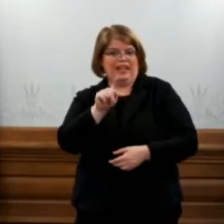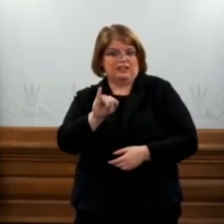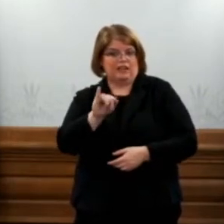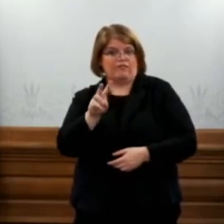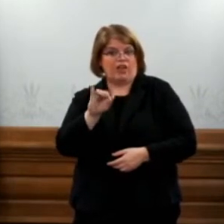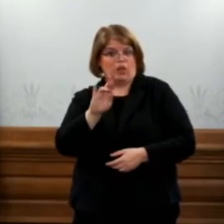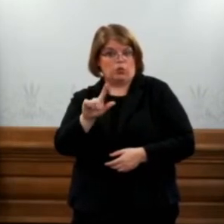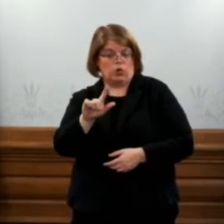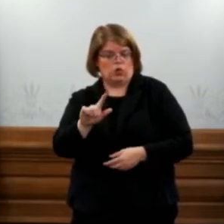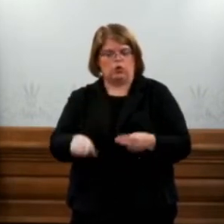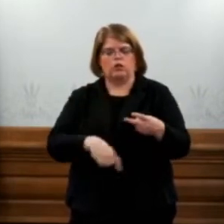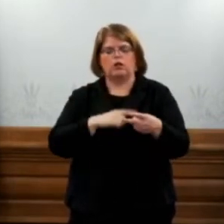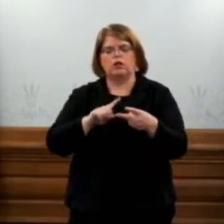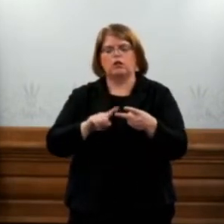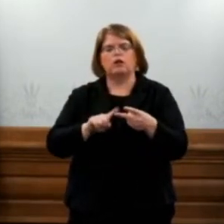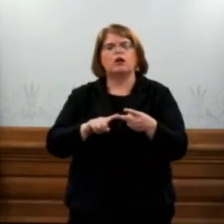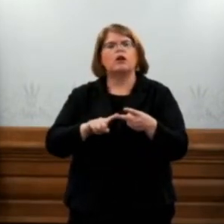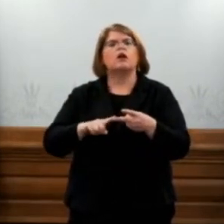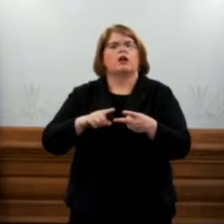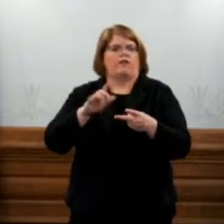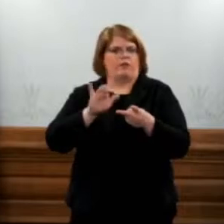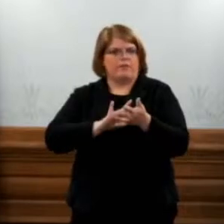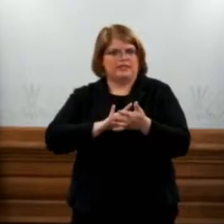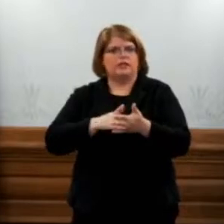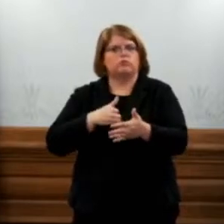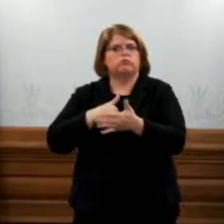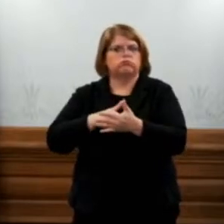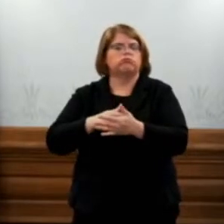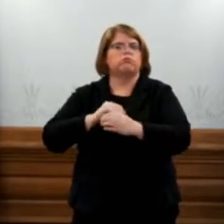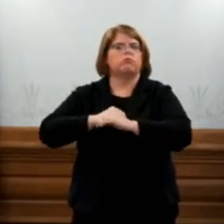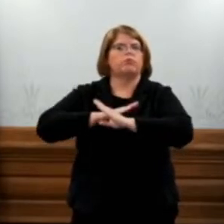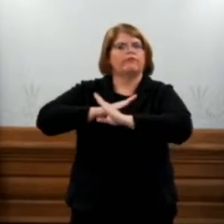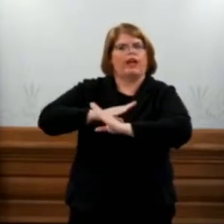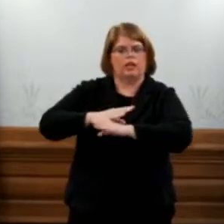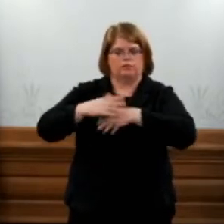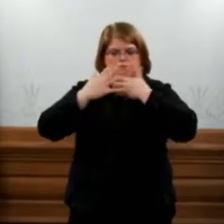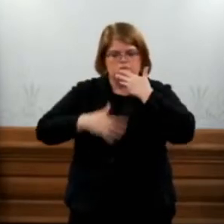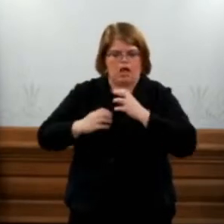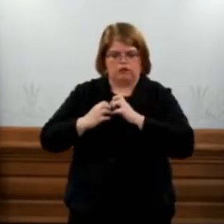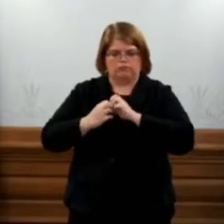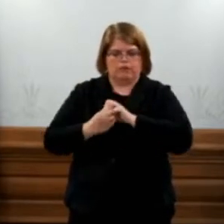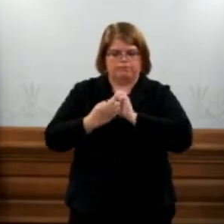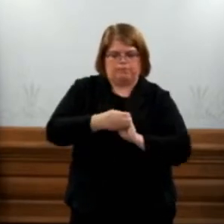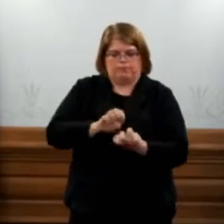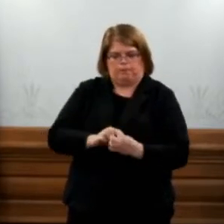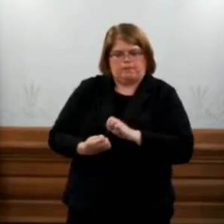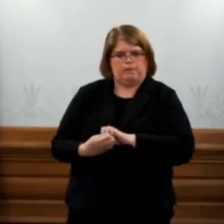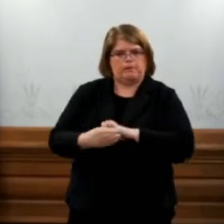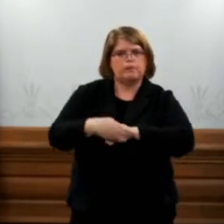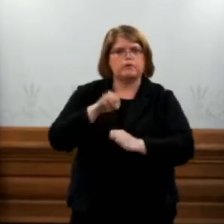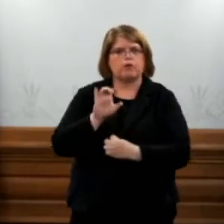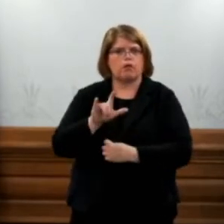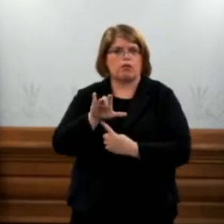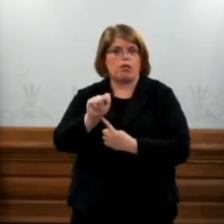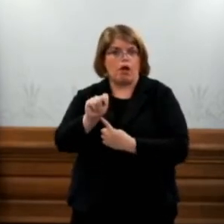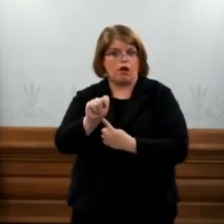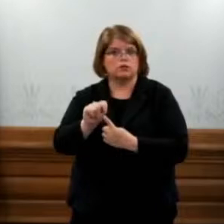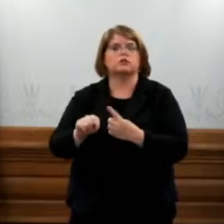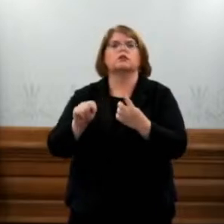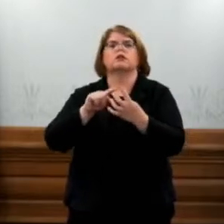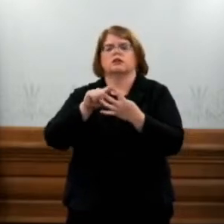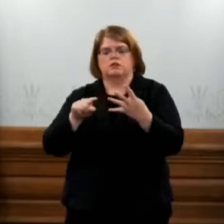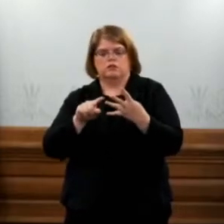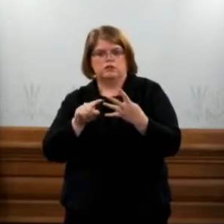anticoagulation to help prevent against the blood clotting, and we have steroids. The fourth tool in our armamentum is convalescent